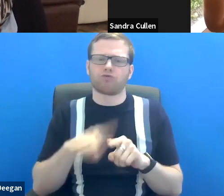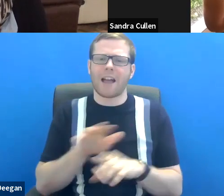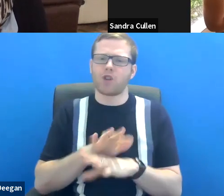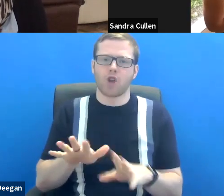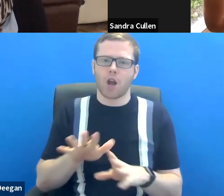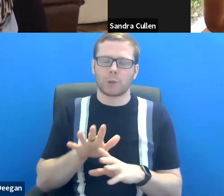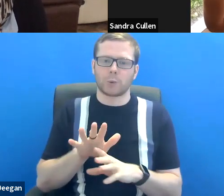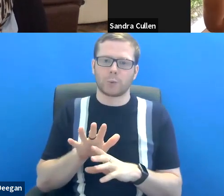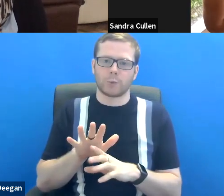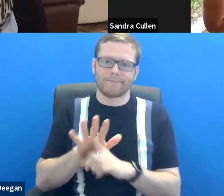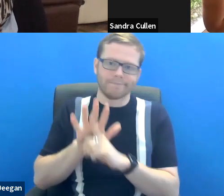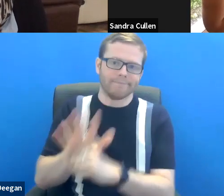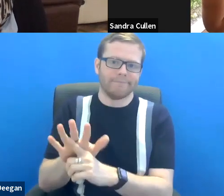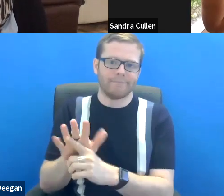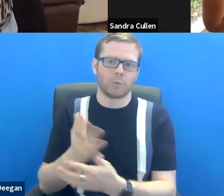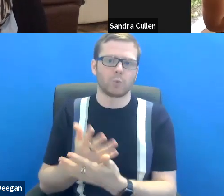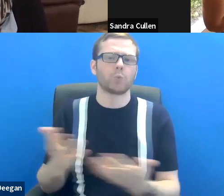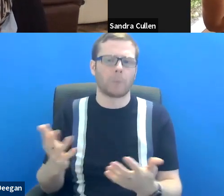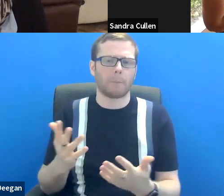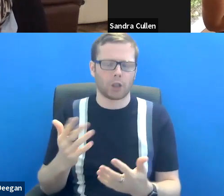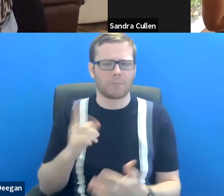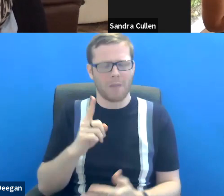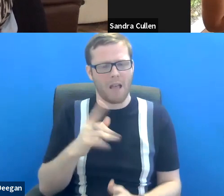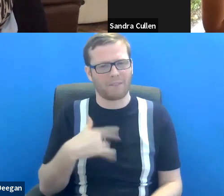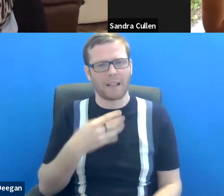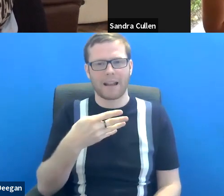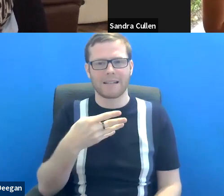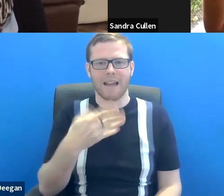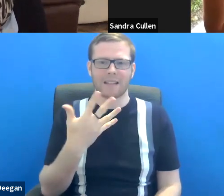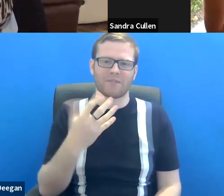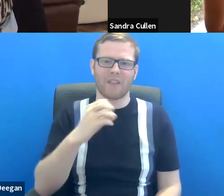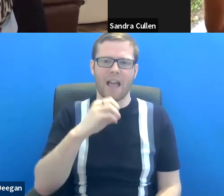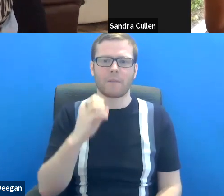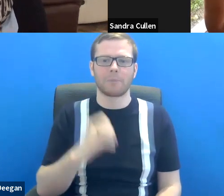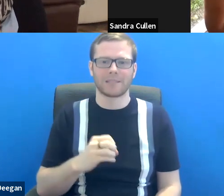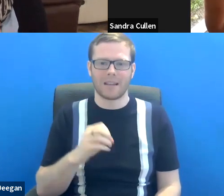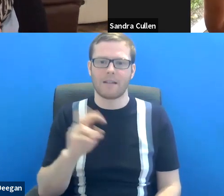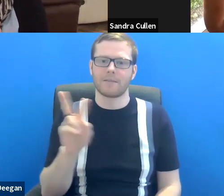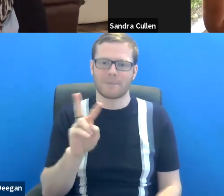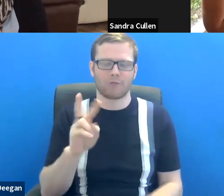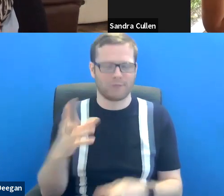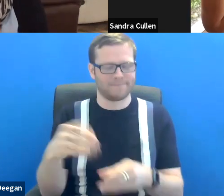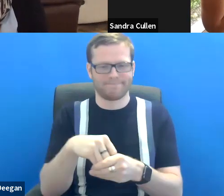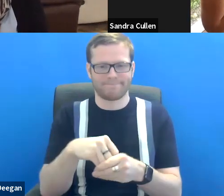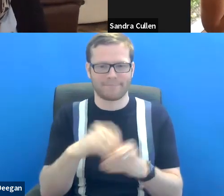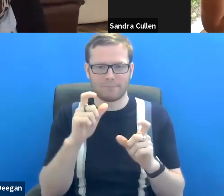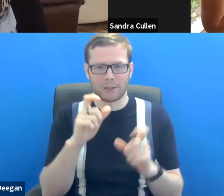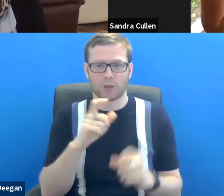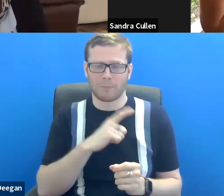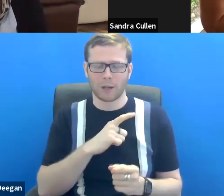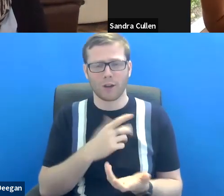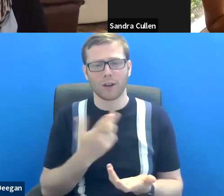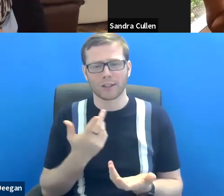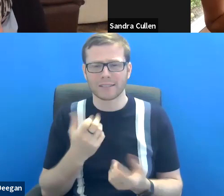But I would say 95% of my clients end up having parents' pictures. Because it is very